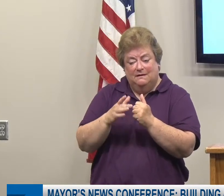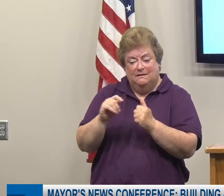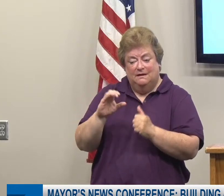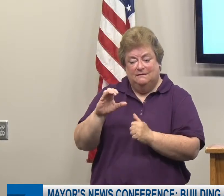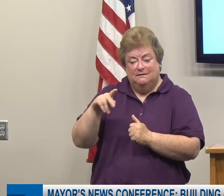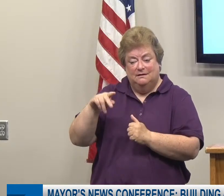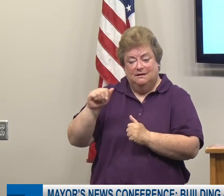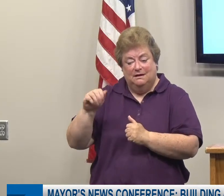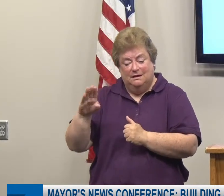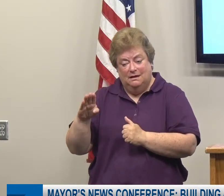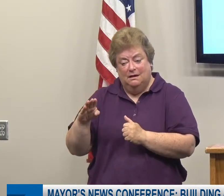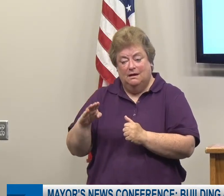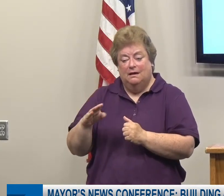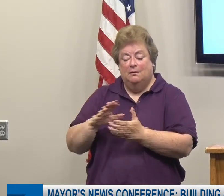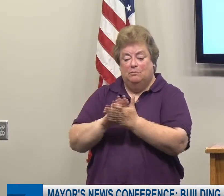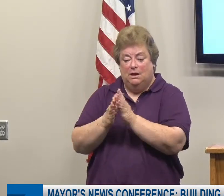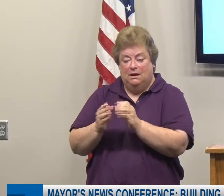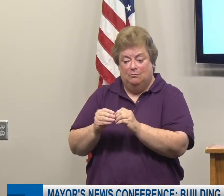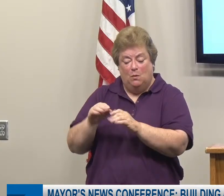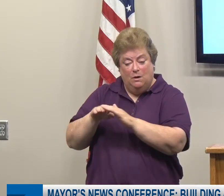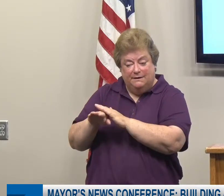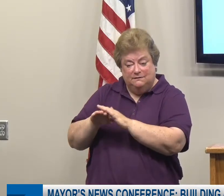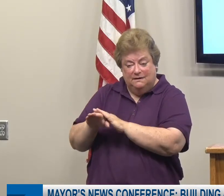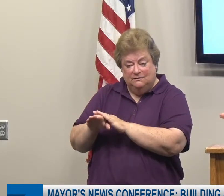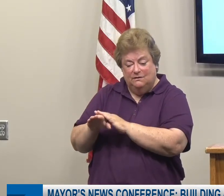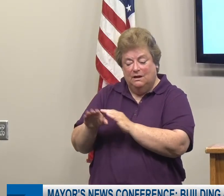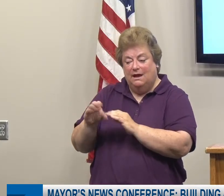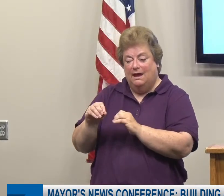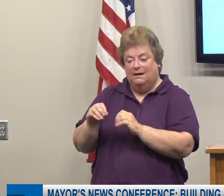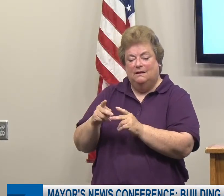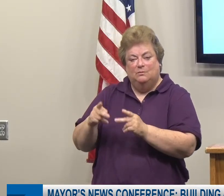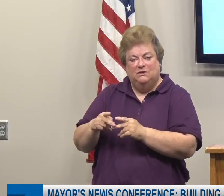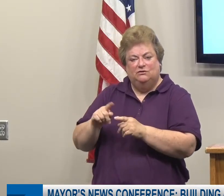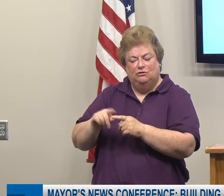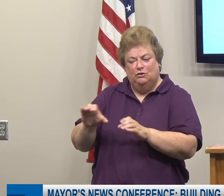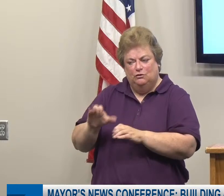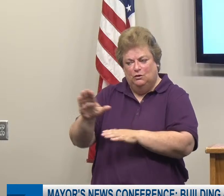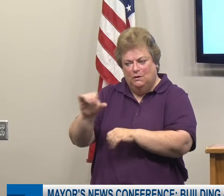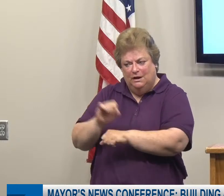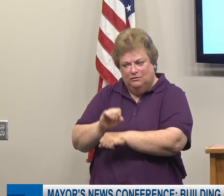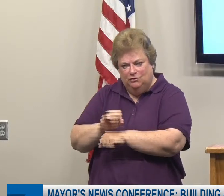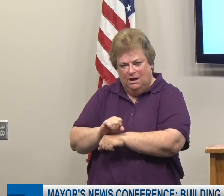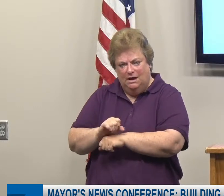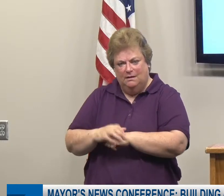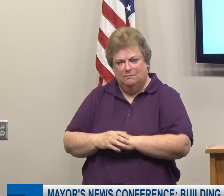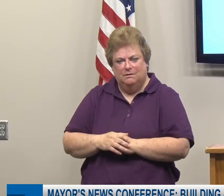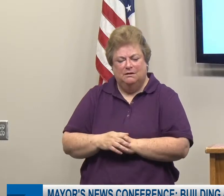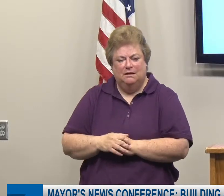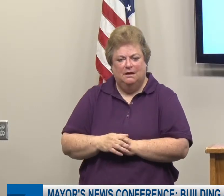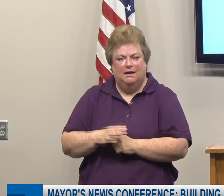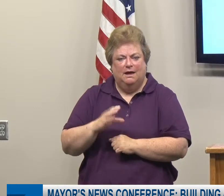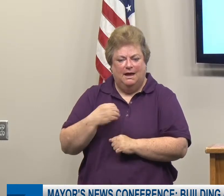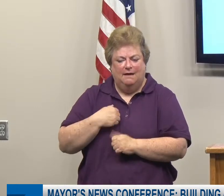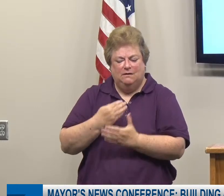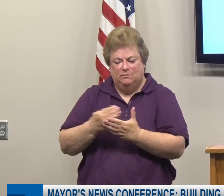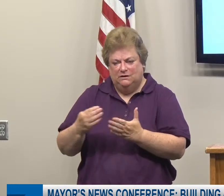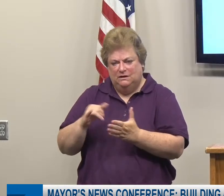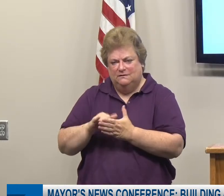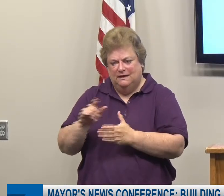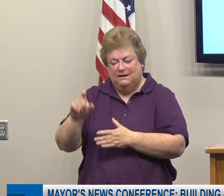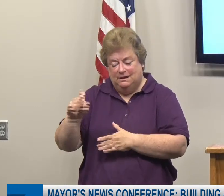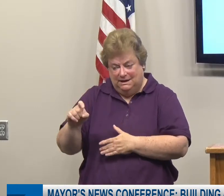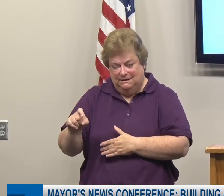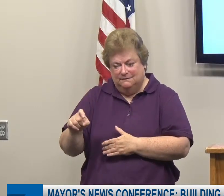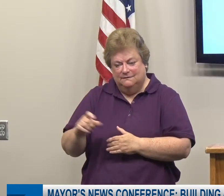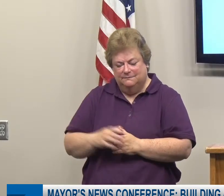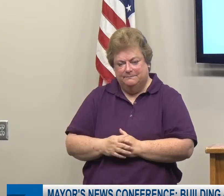Board both be more accessible and be in a position to do its job, achieving quorum and having the materials it needs well before it